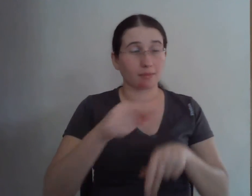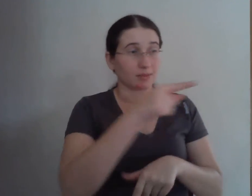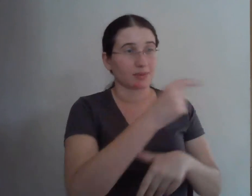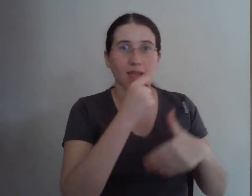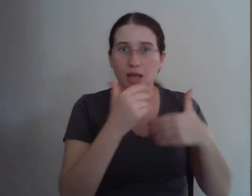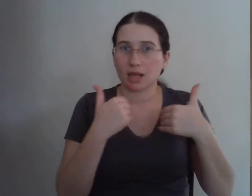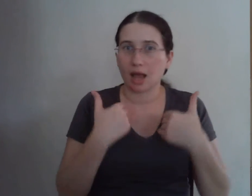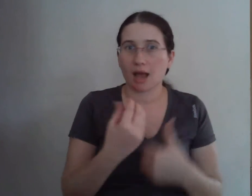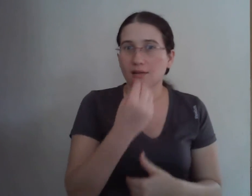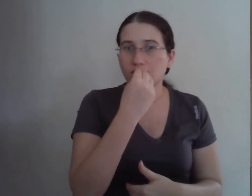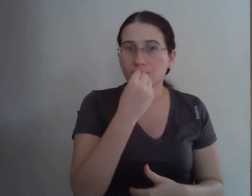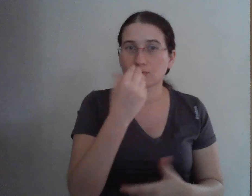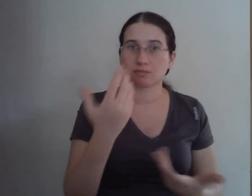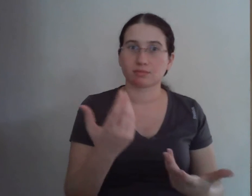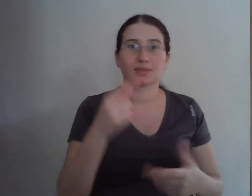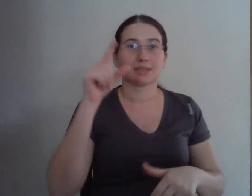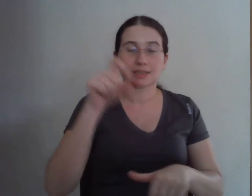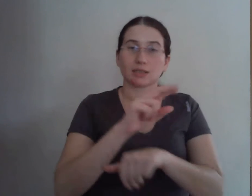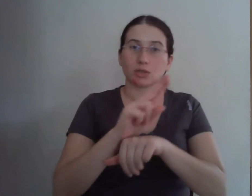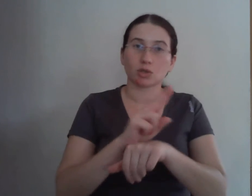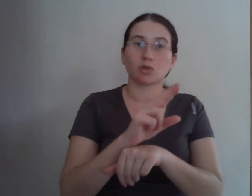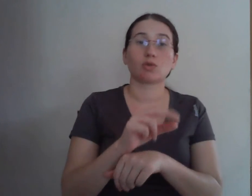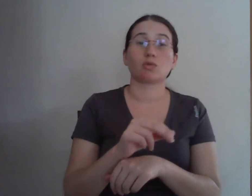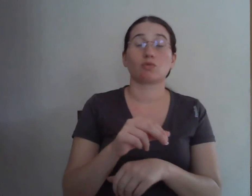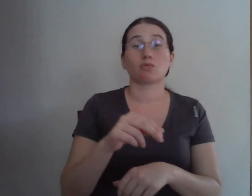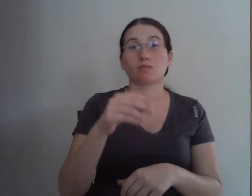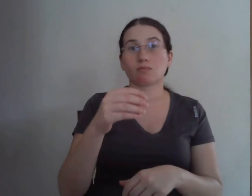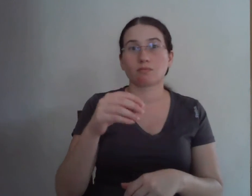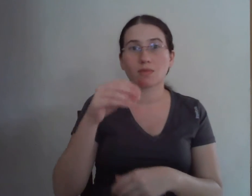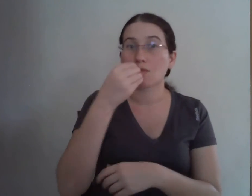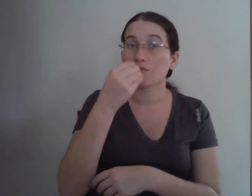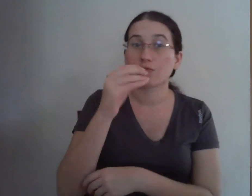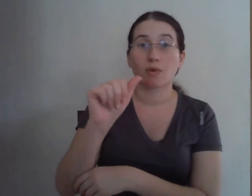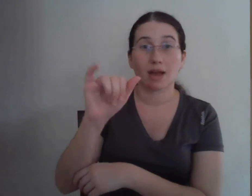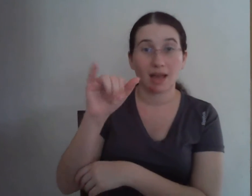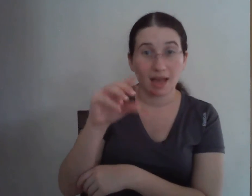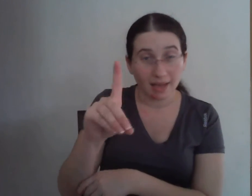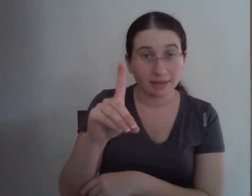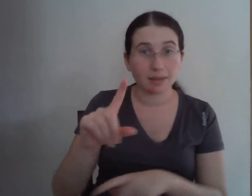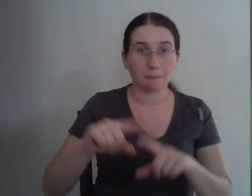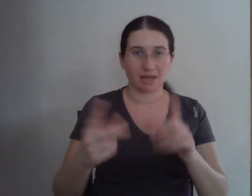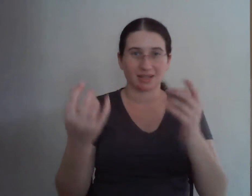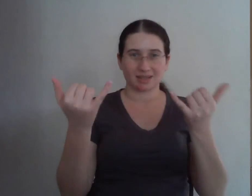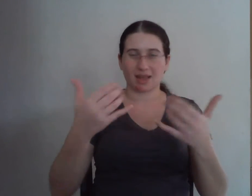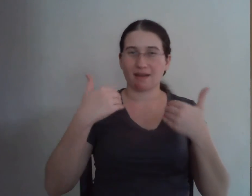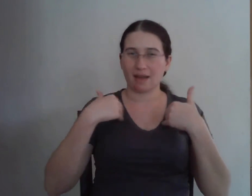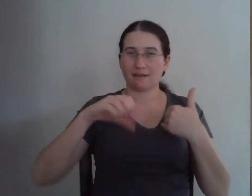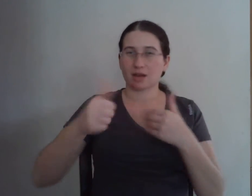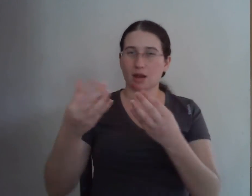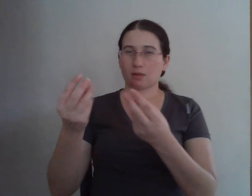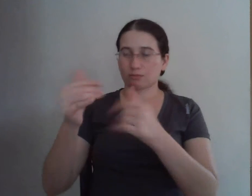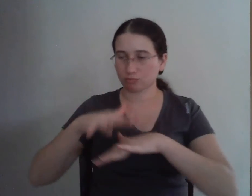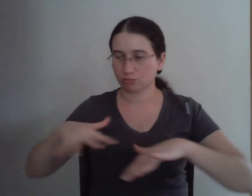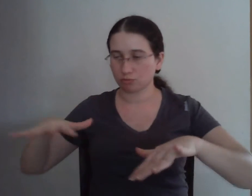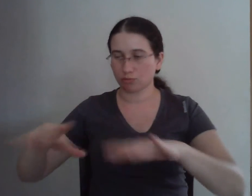our land nearby on the same day with the same rainfall, and look at that. Our river is flowing and